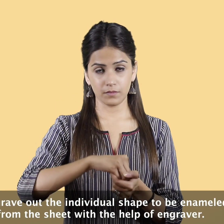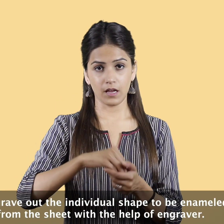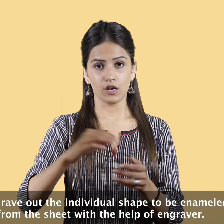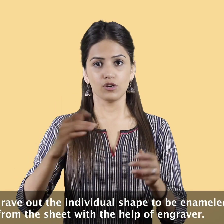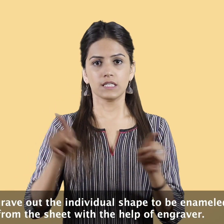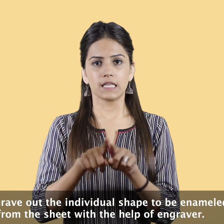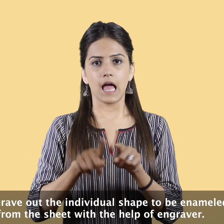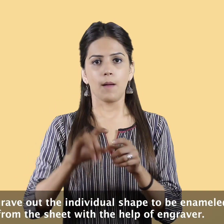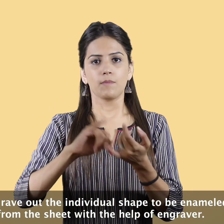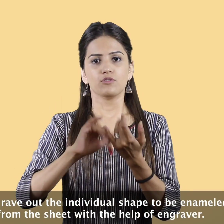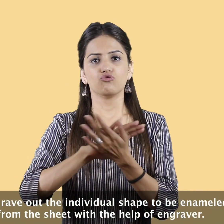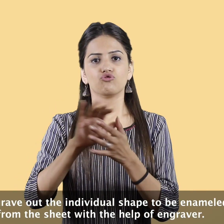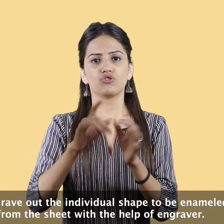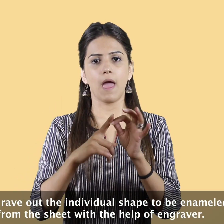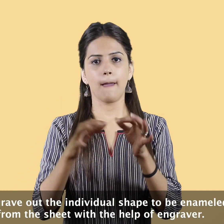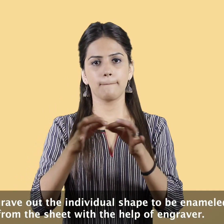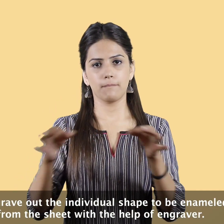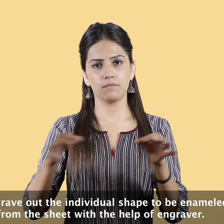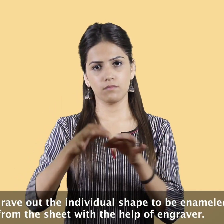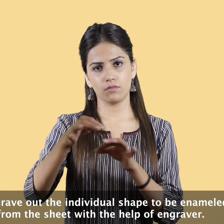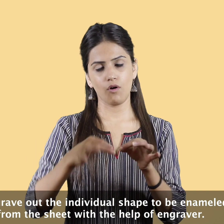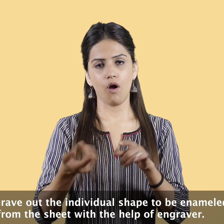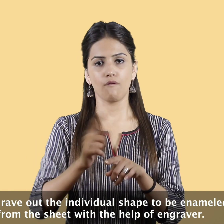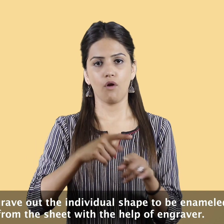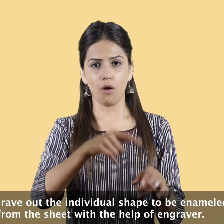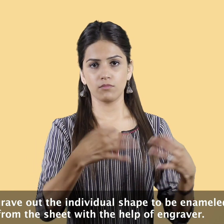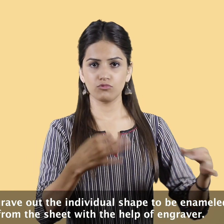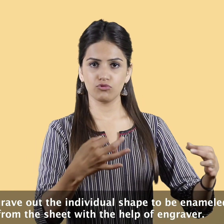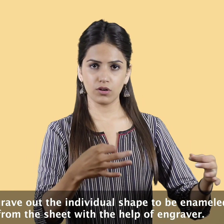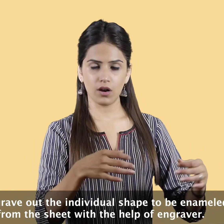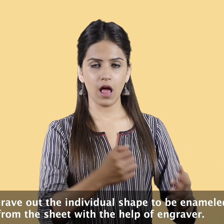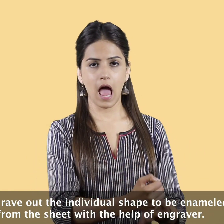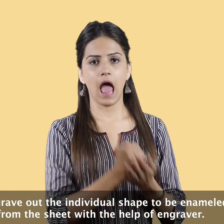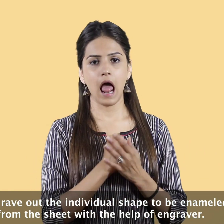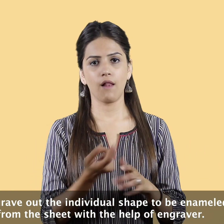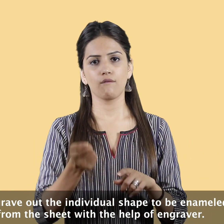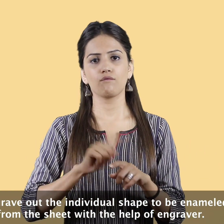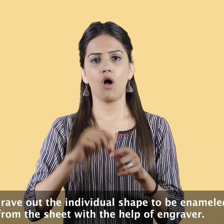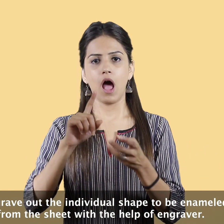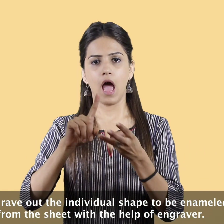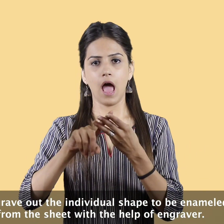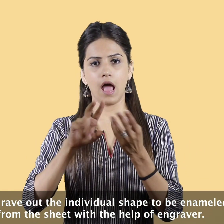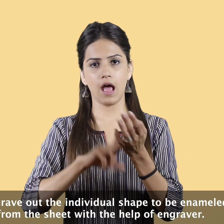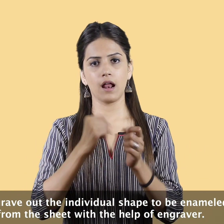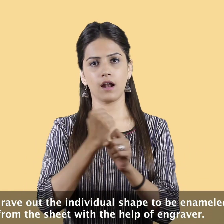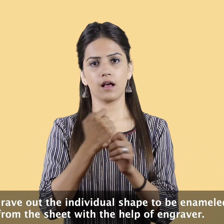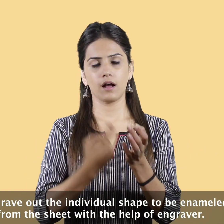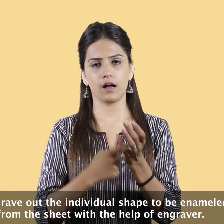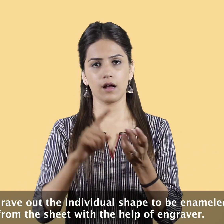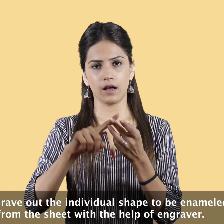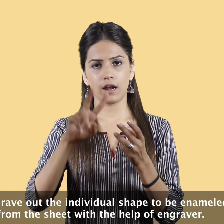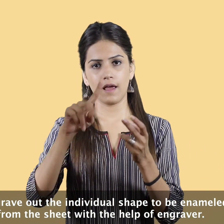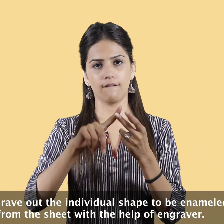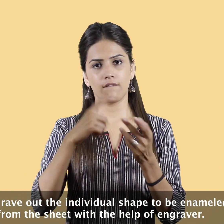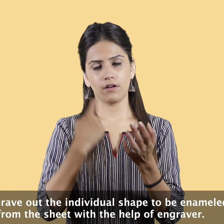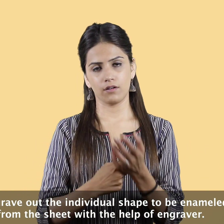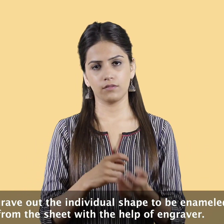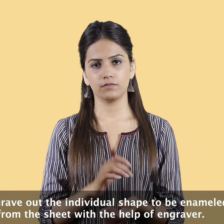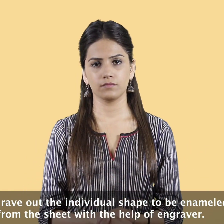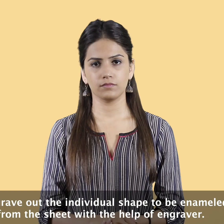Engrave out the individual shape to be enameled from the sheet with the help of engraver.